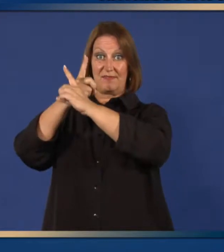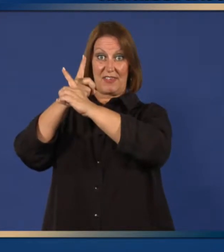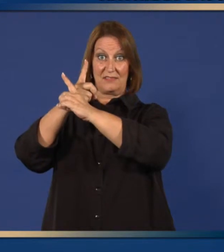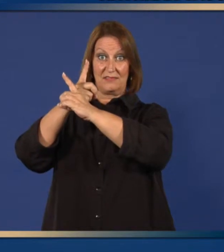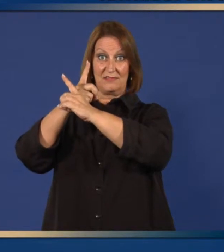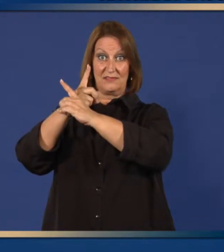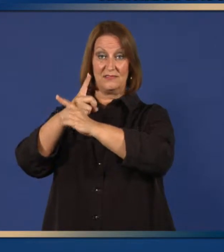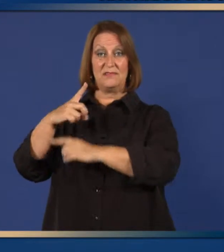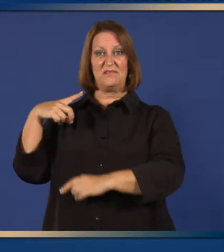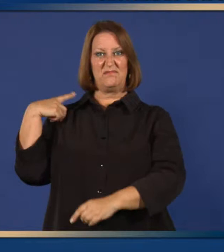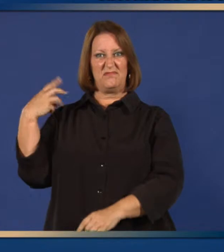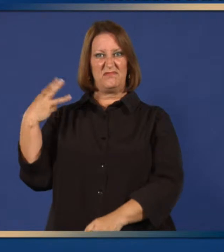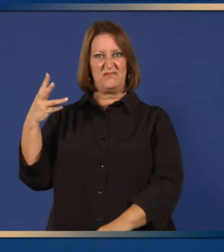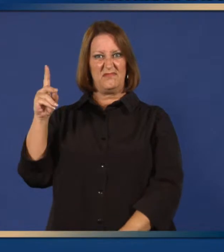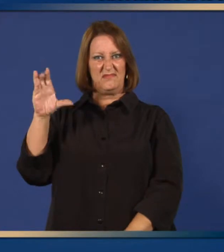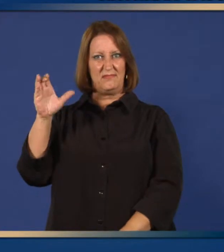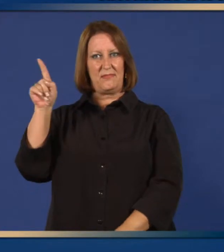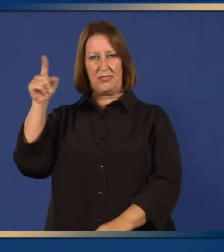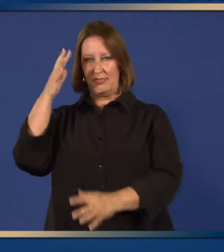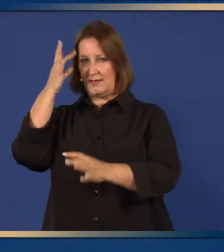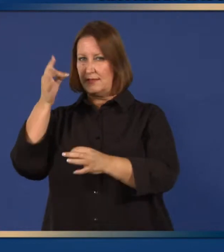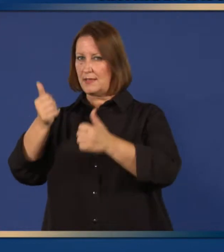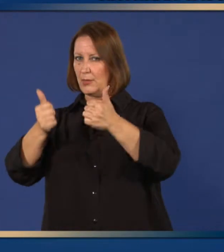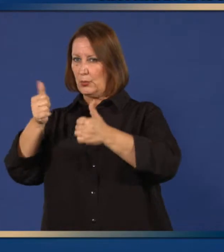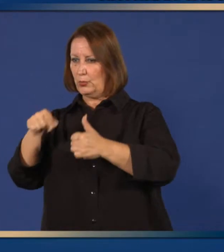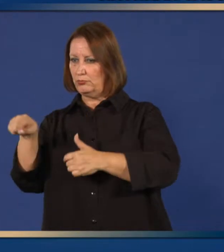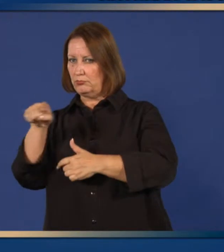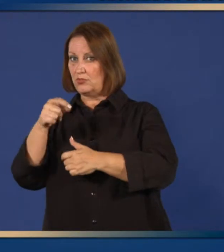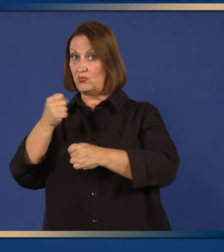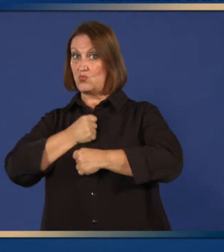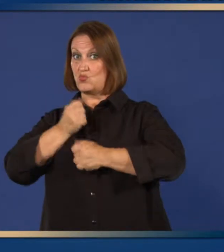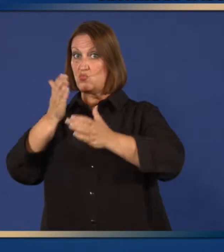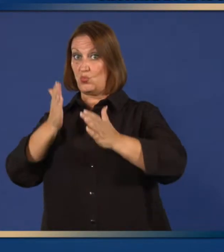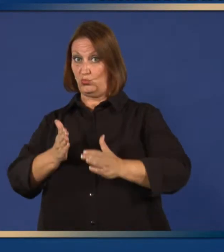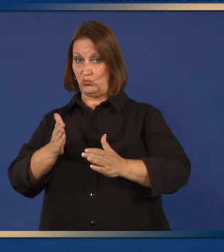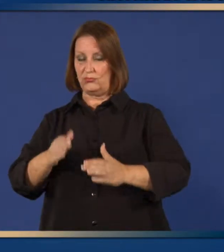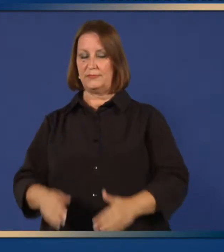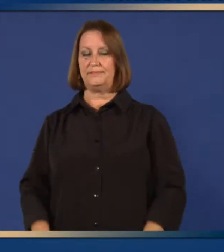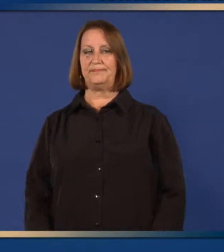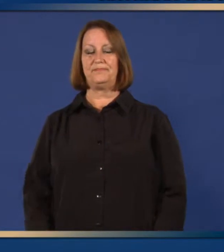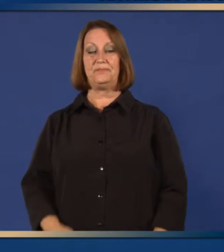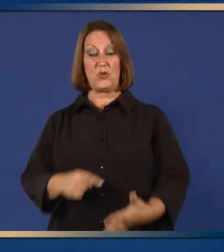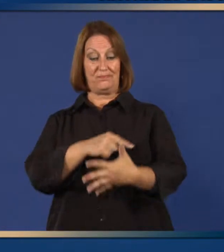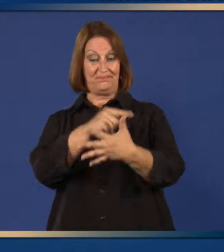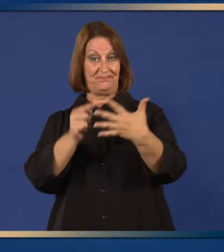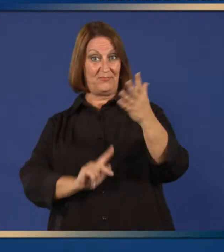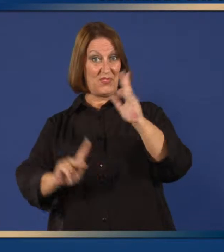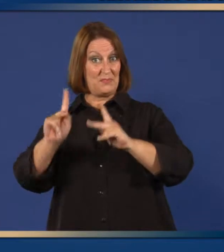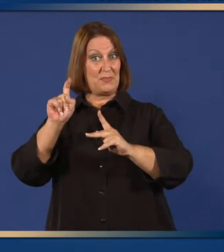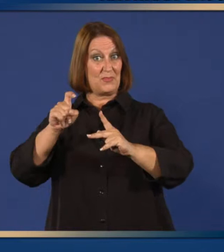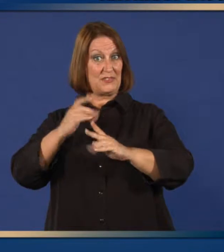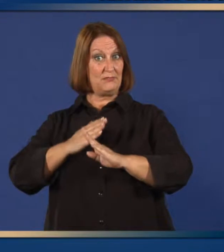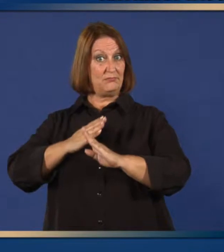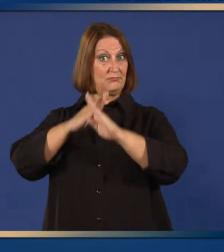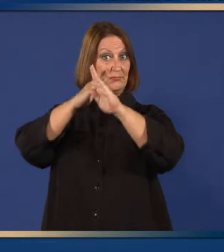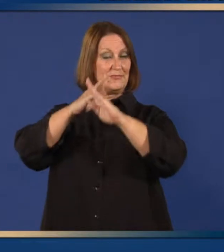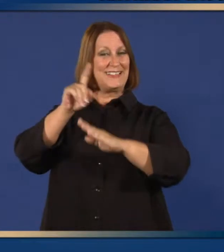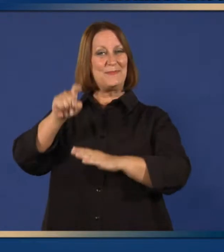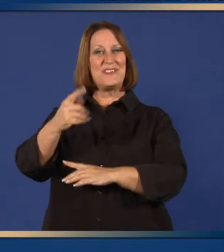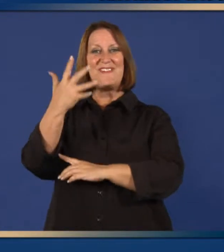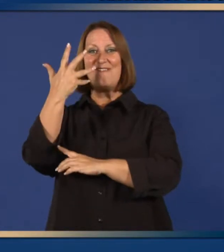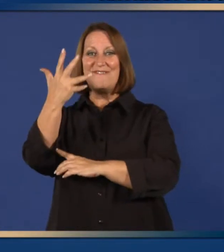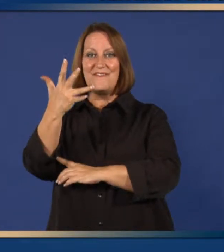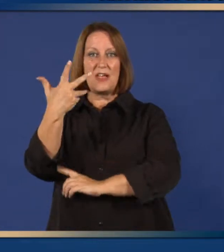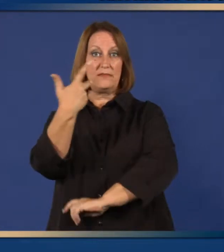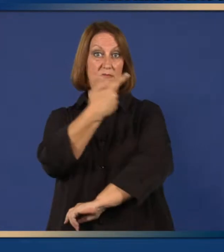Department of Defense, These people should get 5 doses